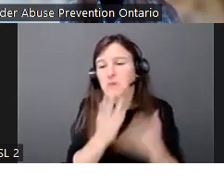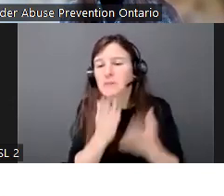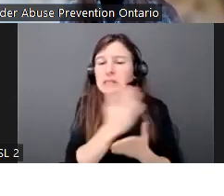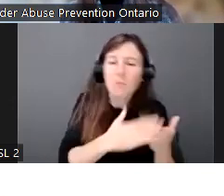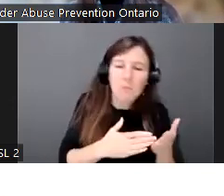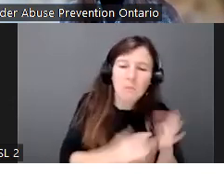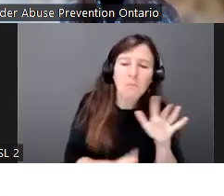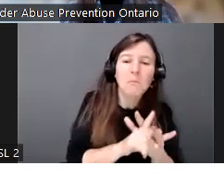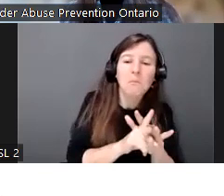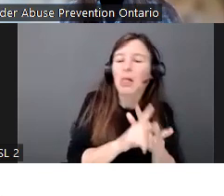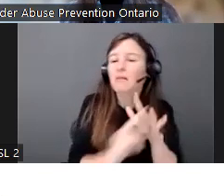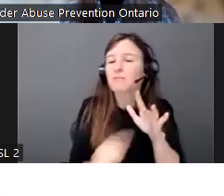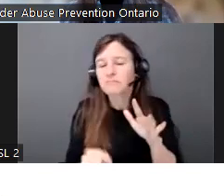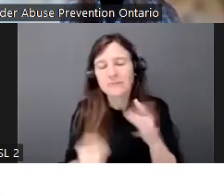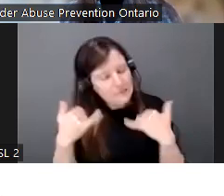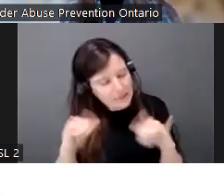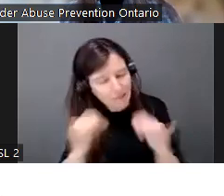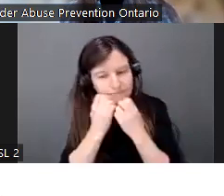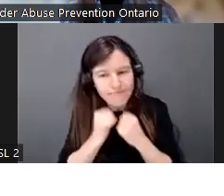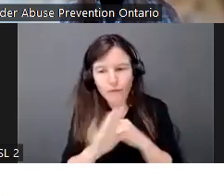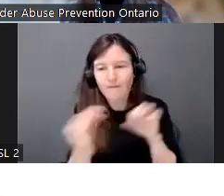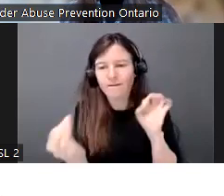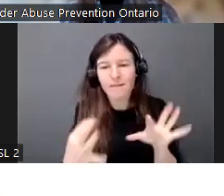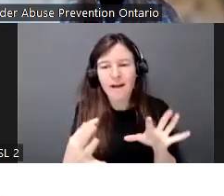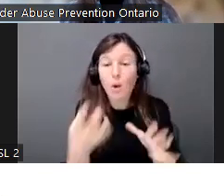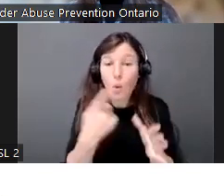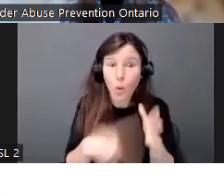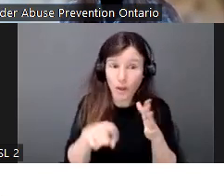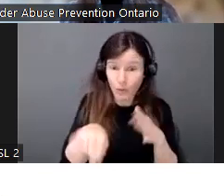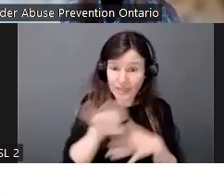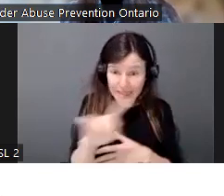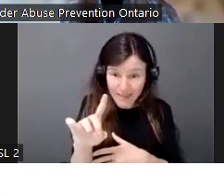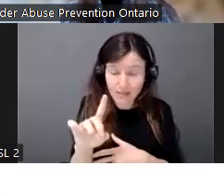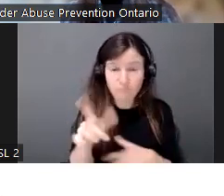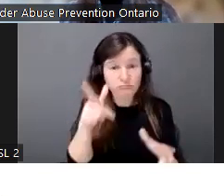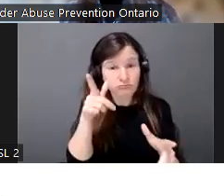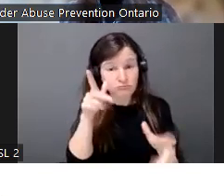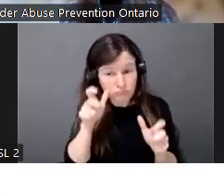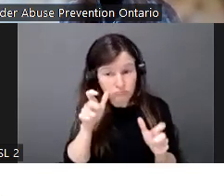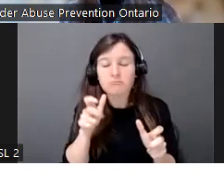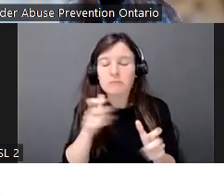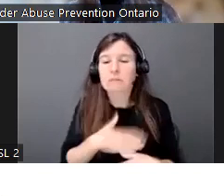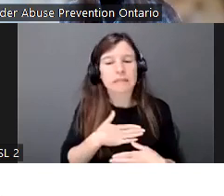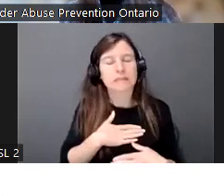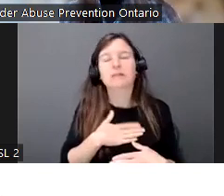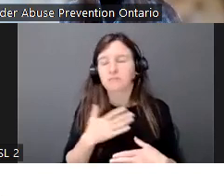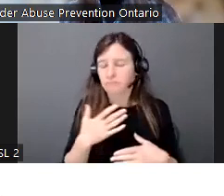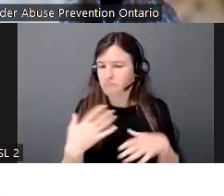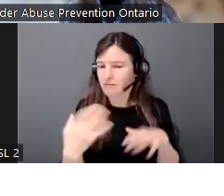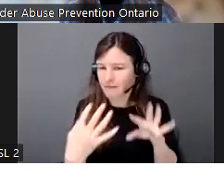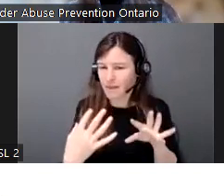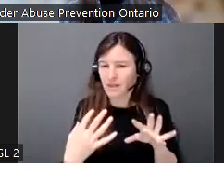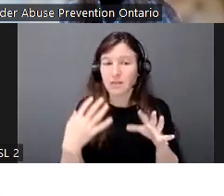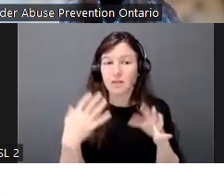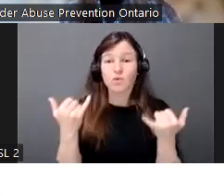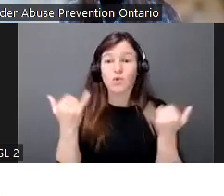do appreciate your feedback on the parts of the program that you are able to attend. We will be sending an email after the event today,